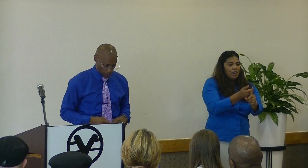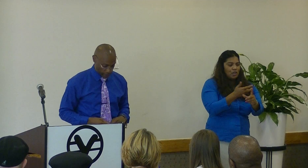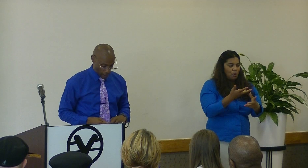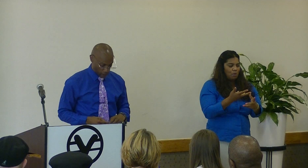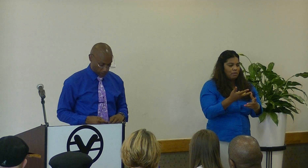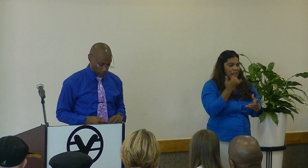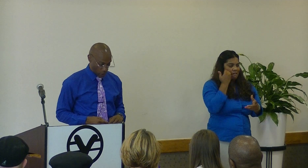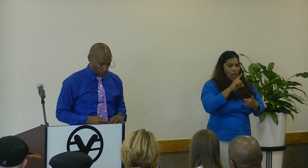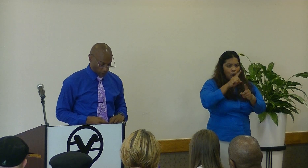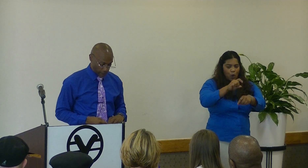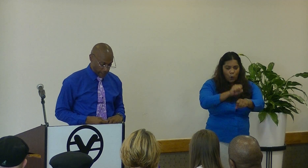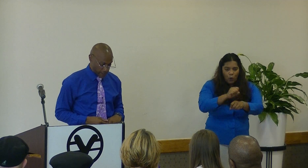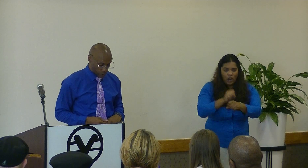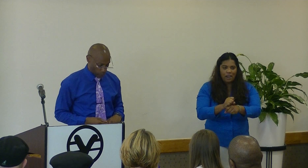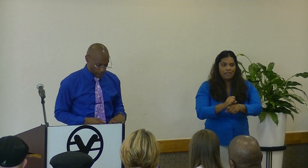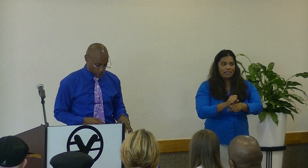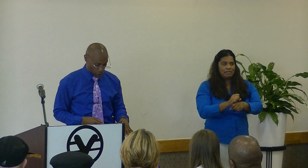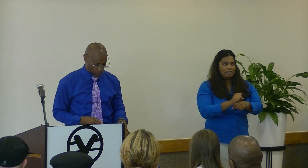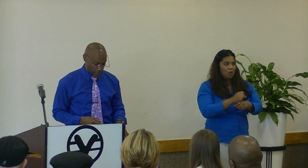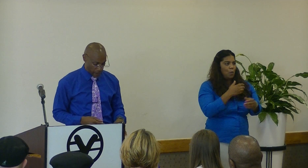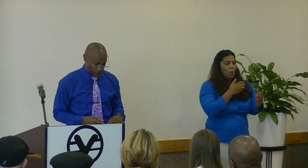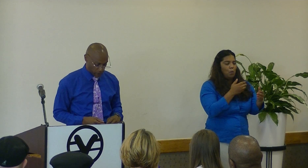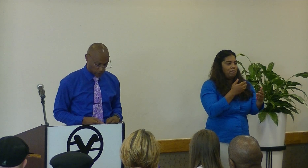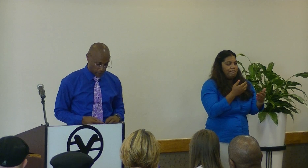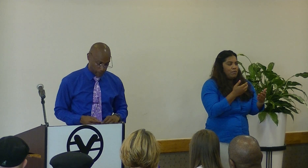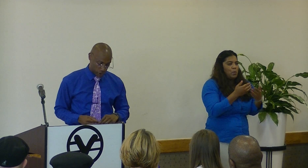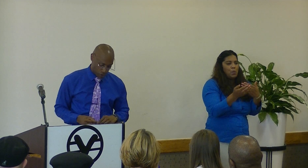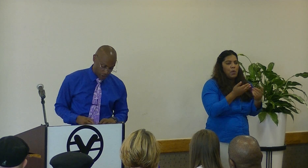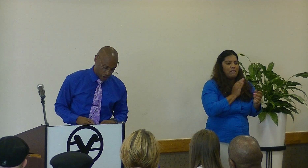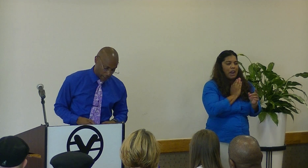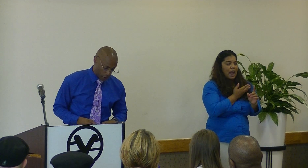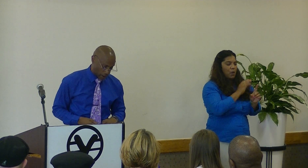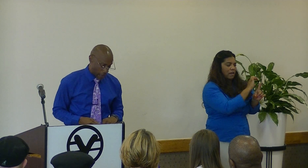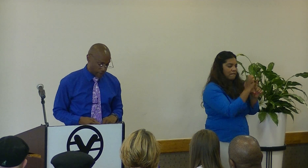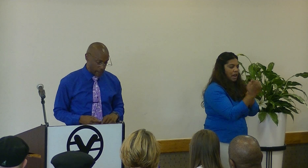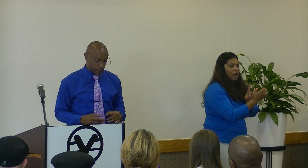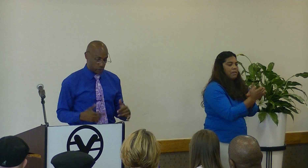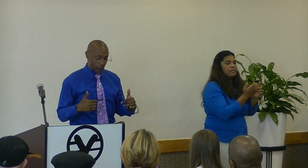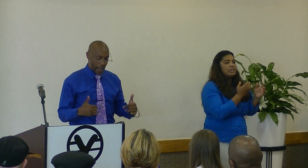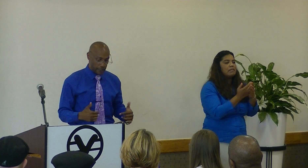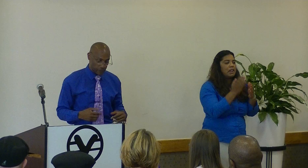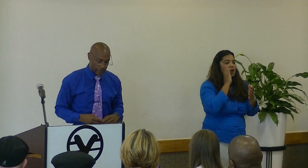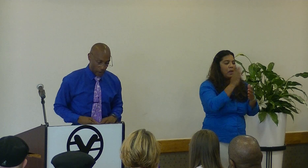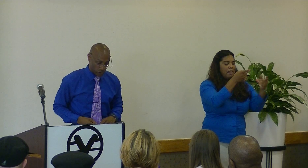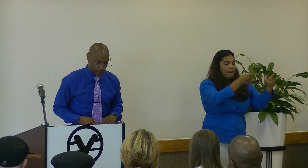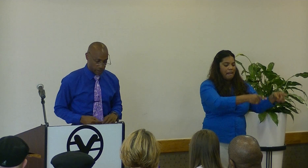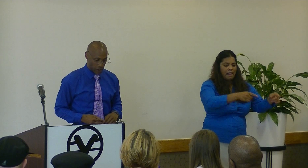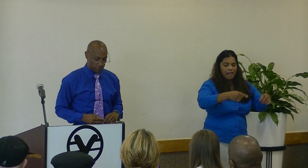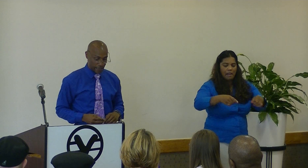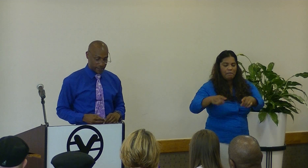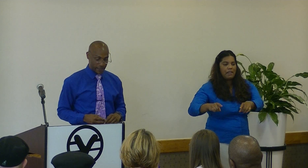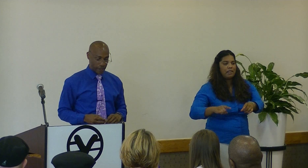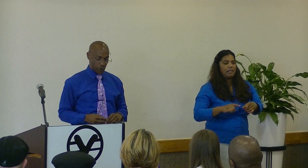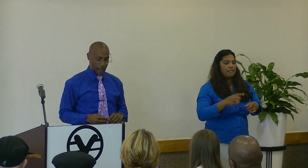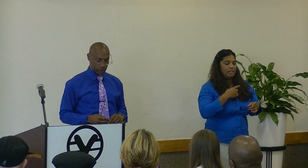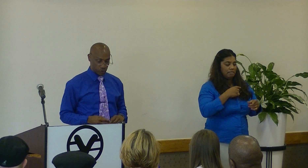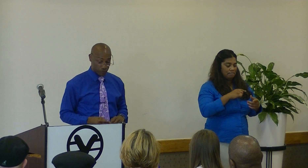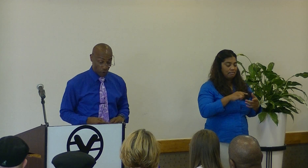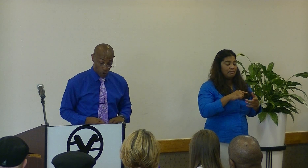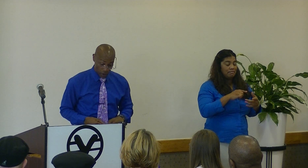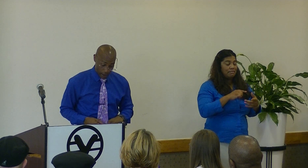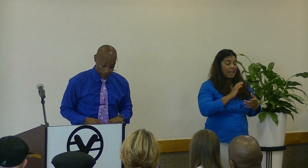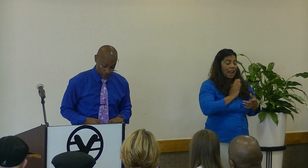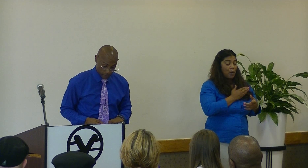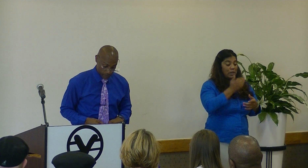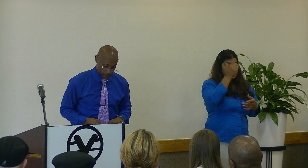as our environment. One of the easiest ways to create a field of demonstration in our life is to activate our sense of blessing and gratitude